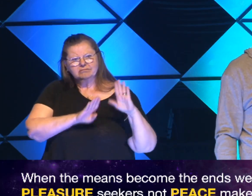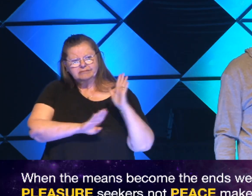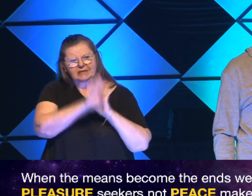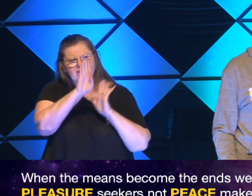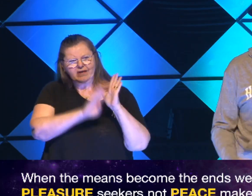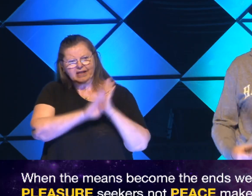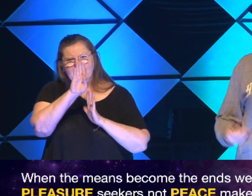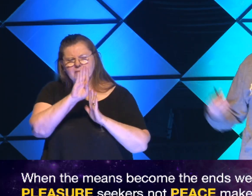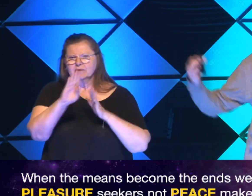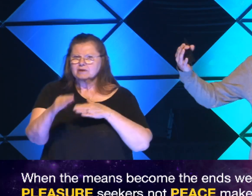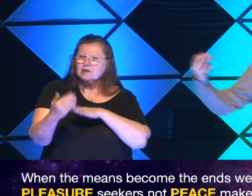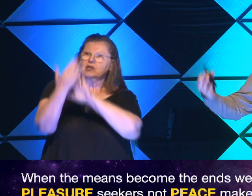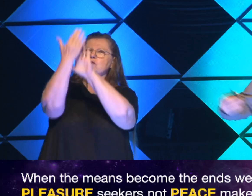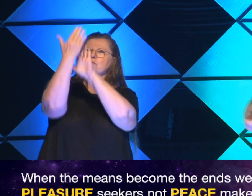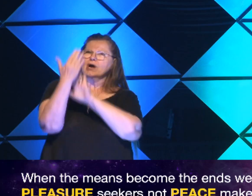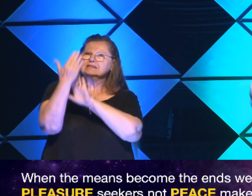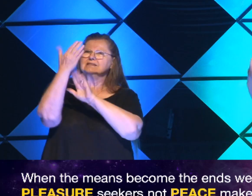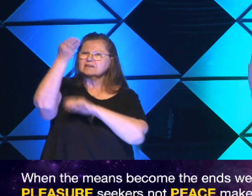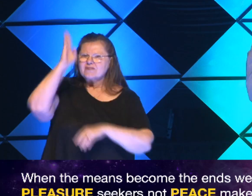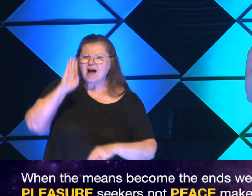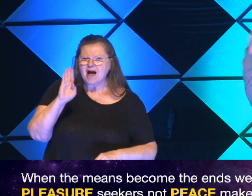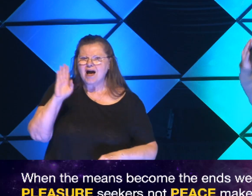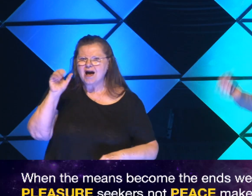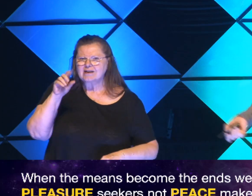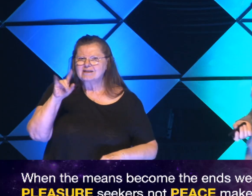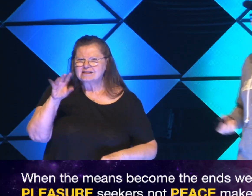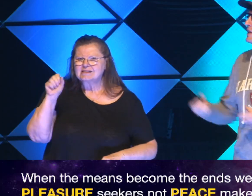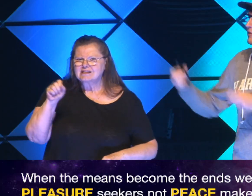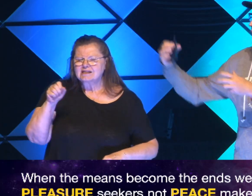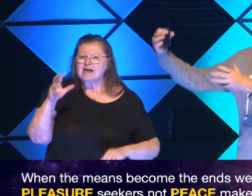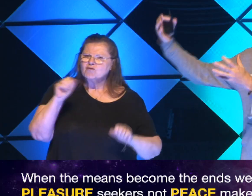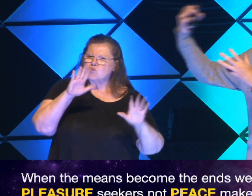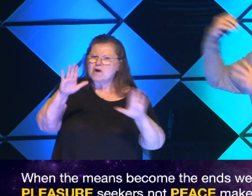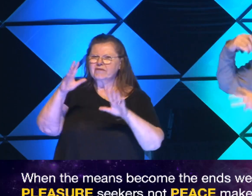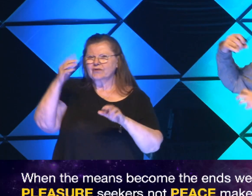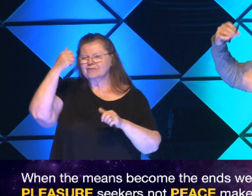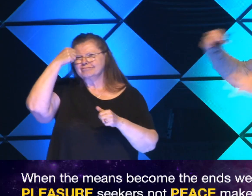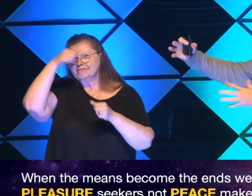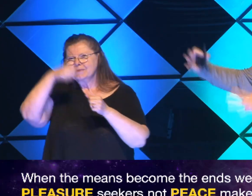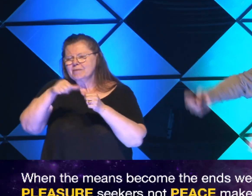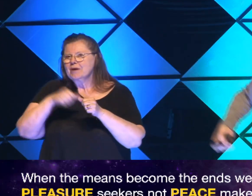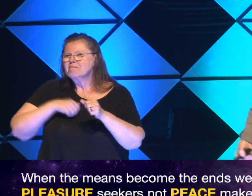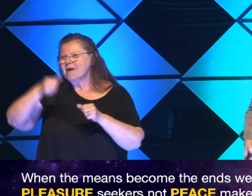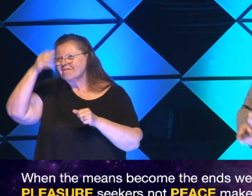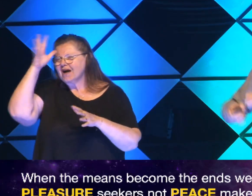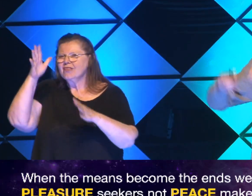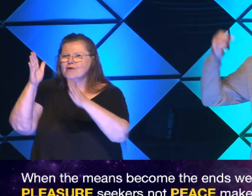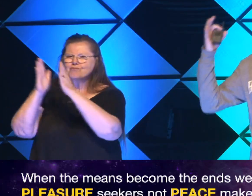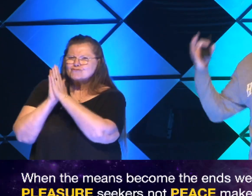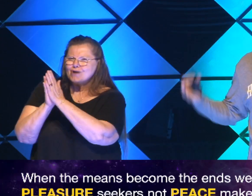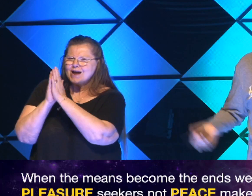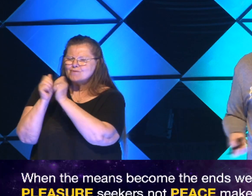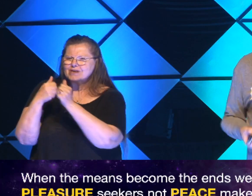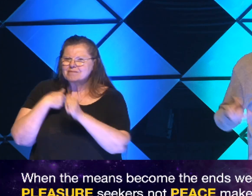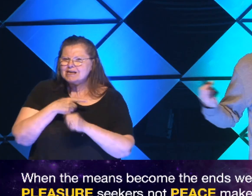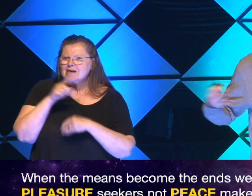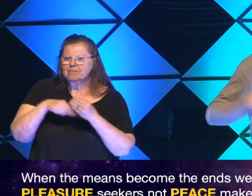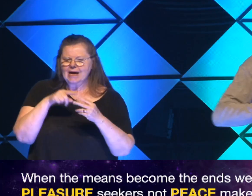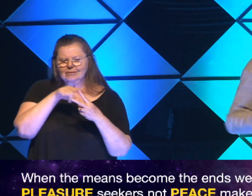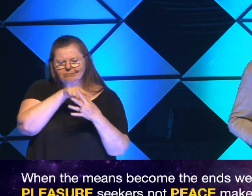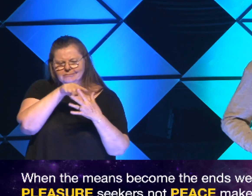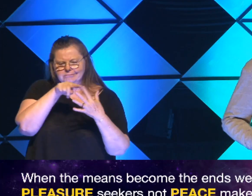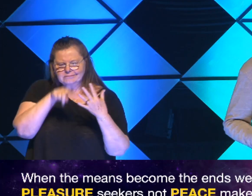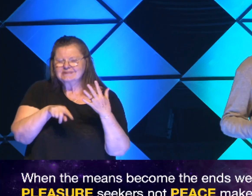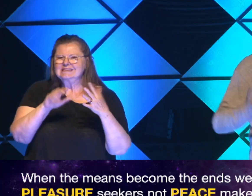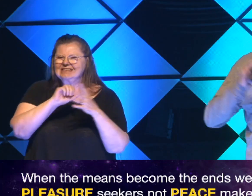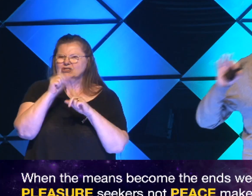and the presence of God and people praying with me. And I have wonderful memories of my father praying with me about circumstances in our life or